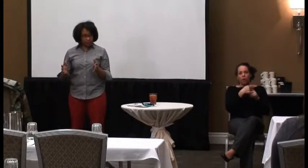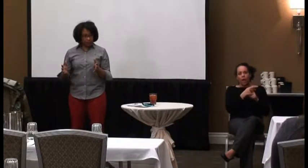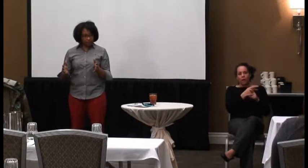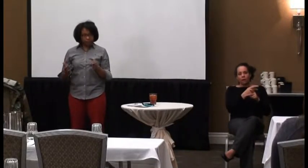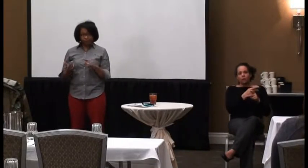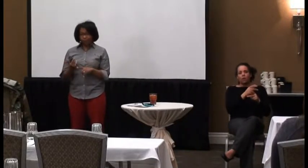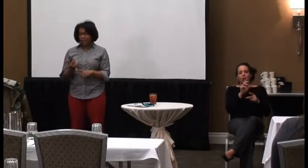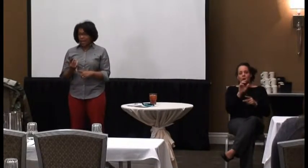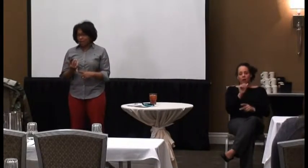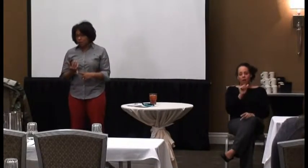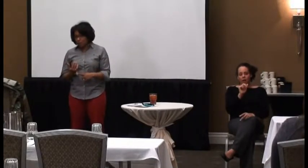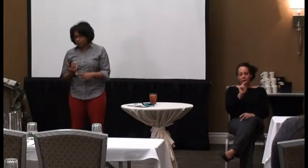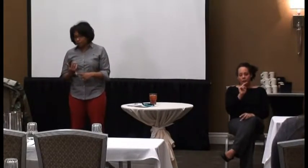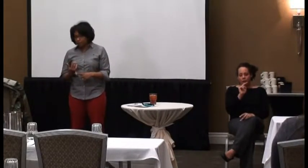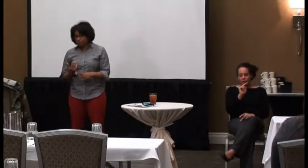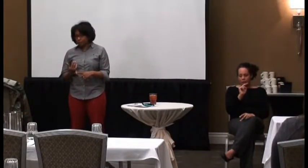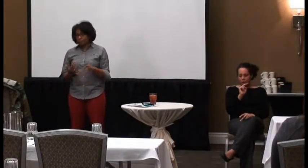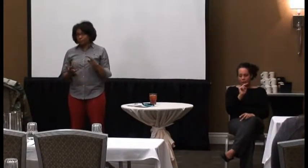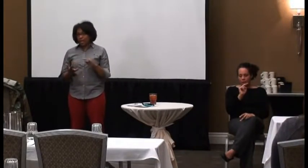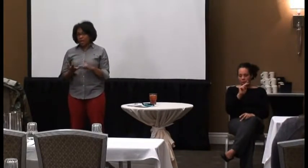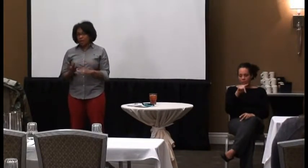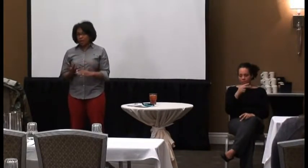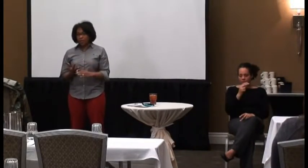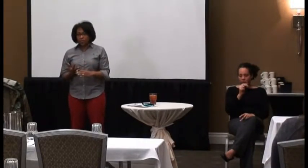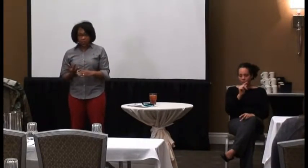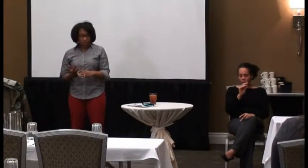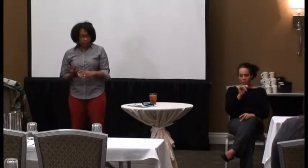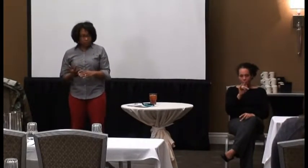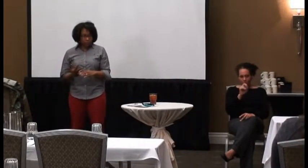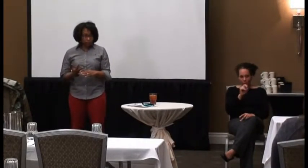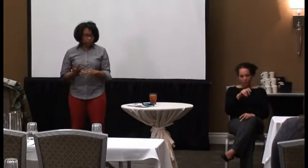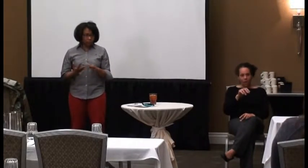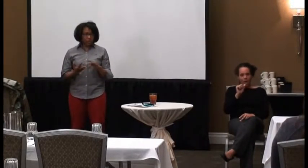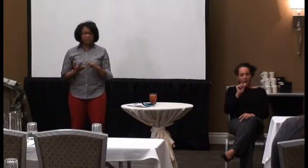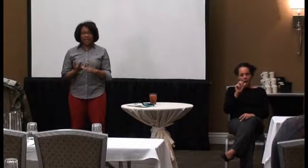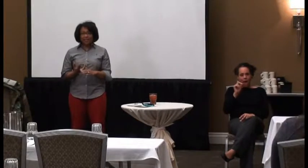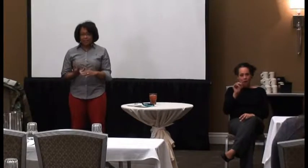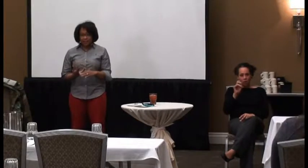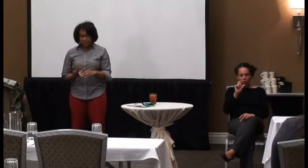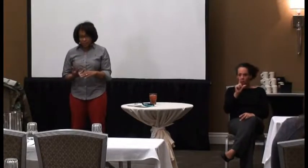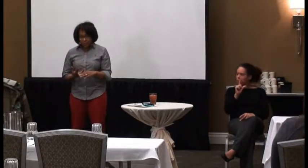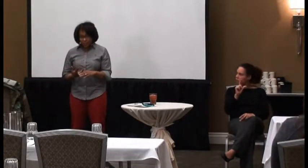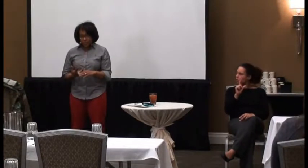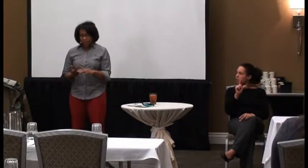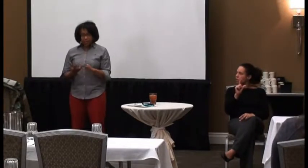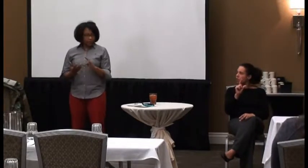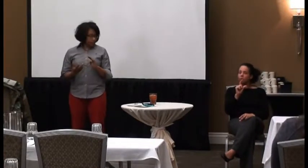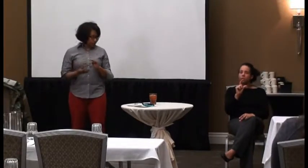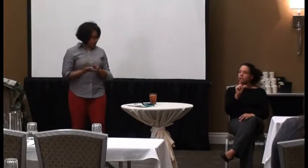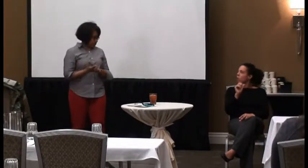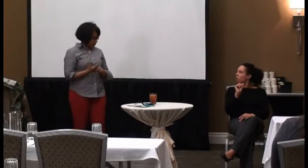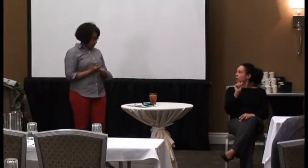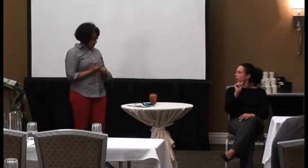amphetamines. Adderall, Adderall XR, you have Vyvanse,